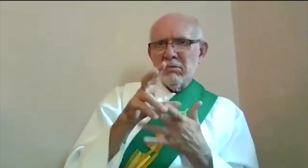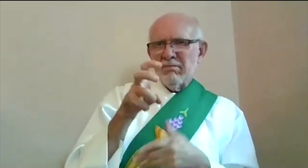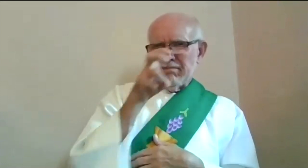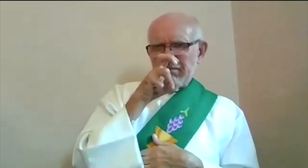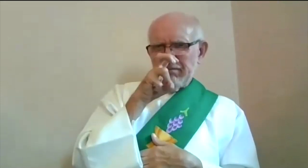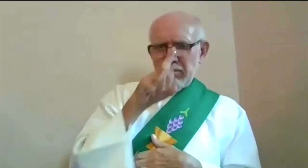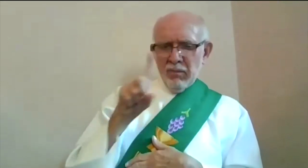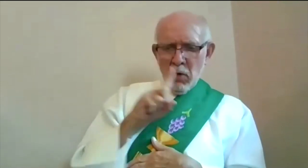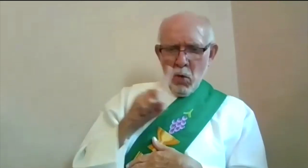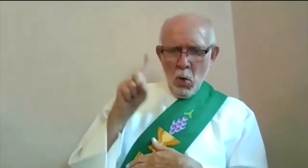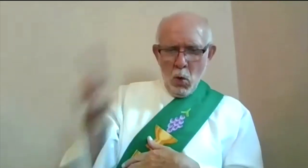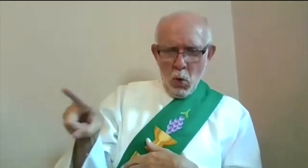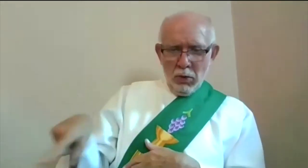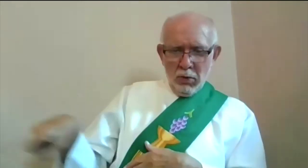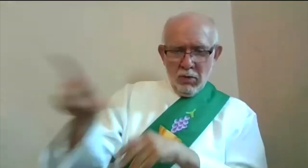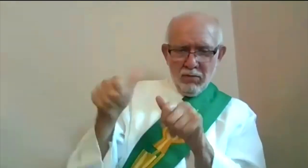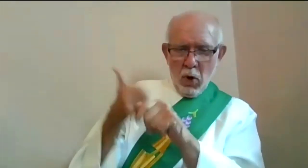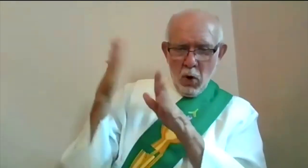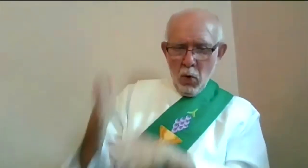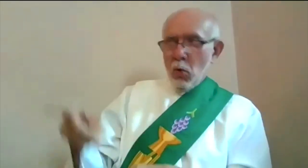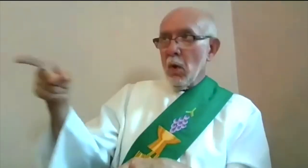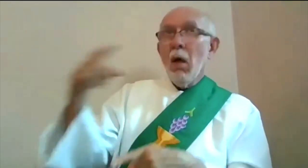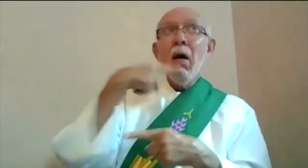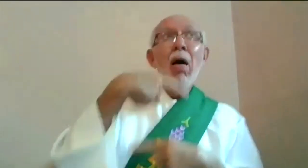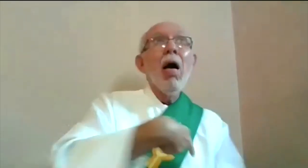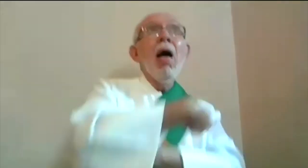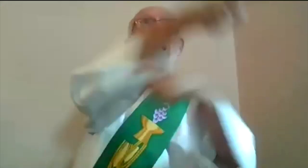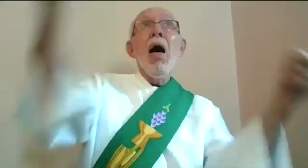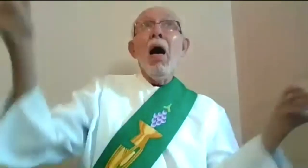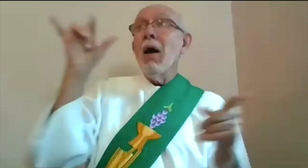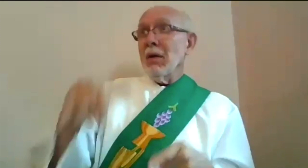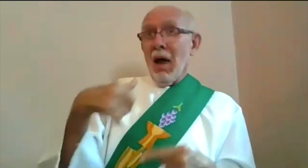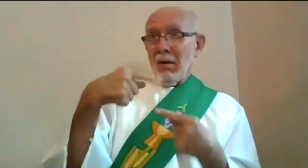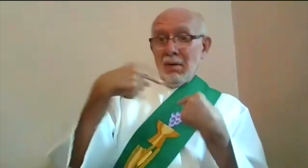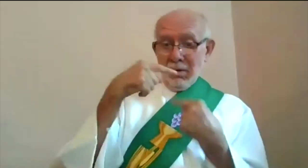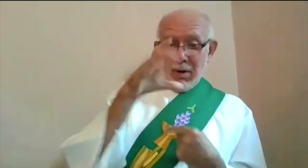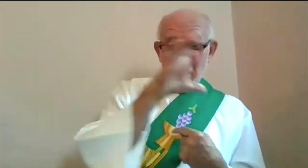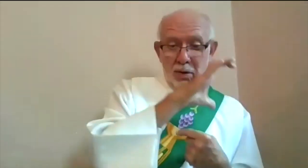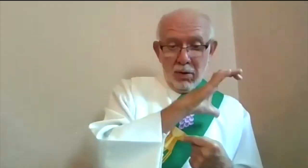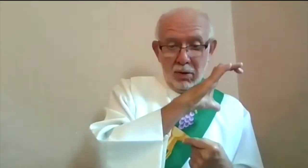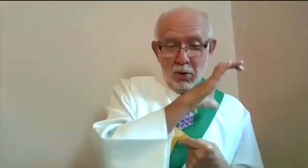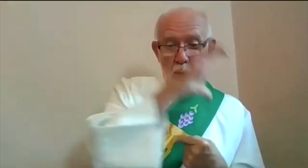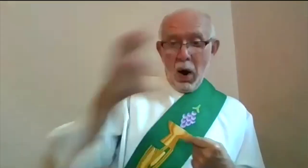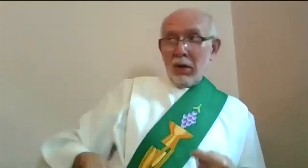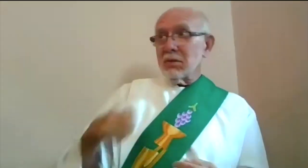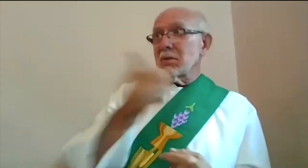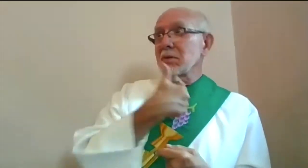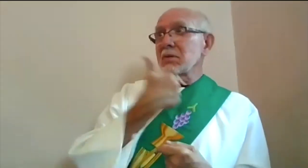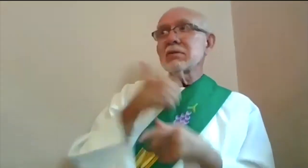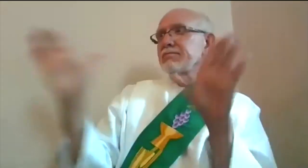Then he strictly ordered his disciples to tell no one that